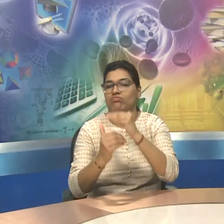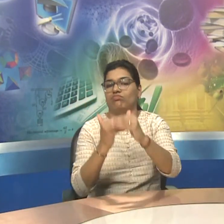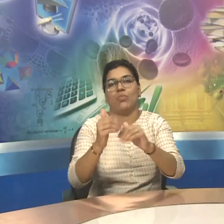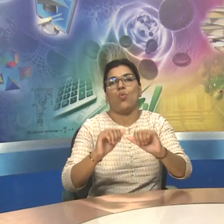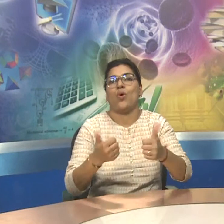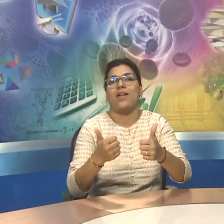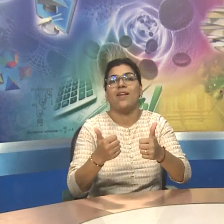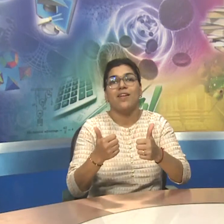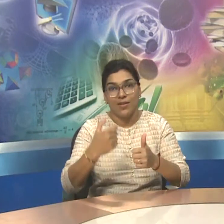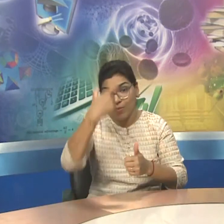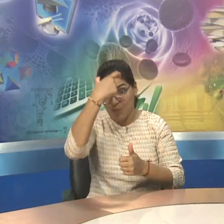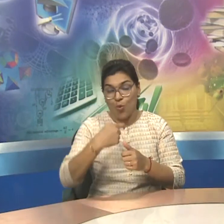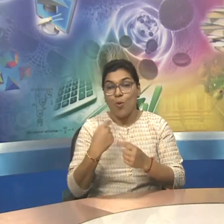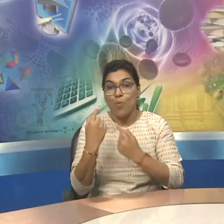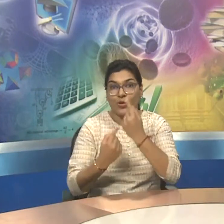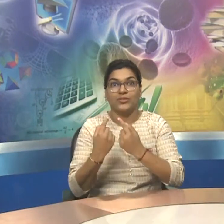of government,